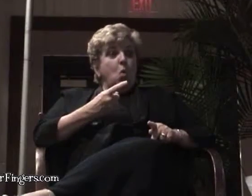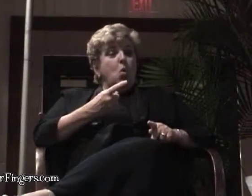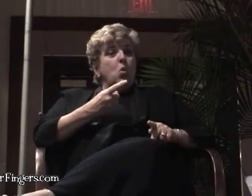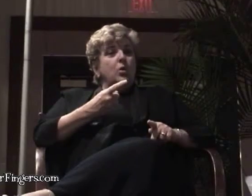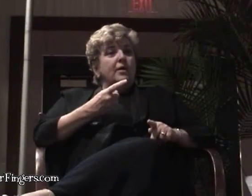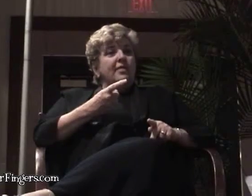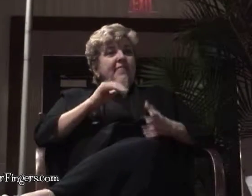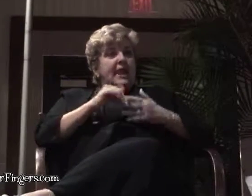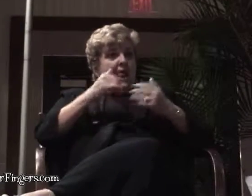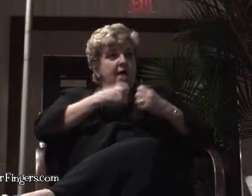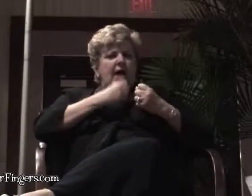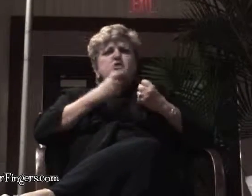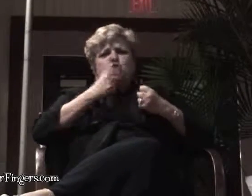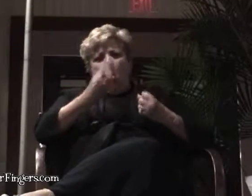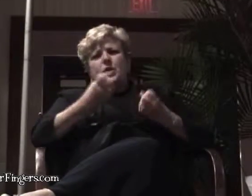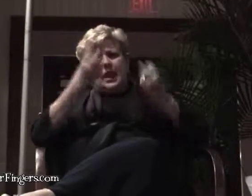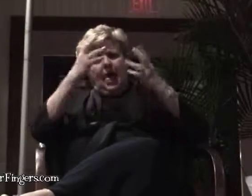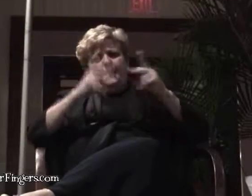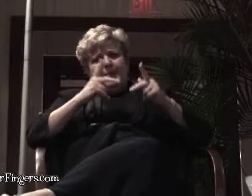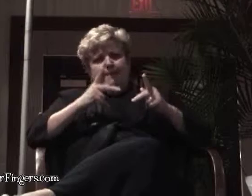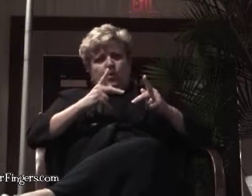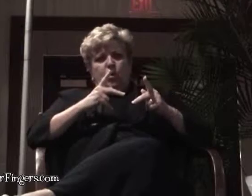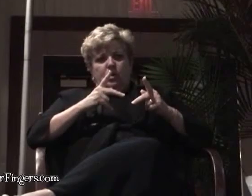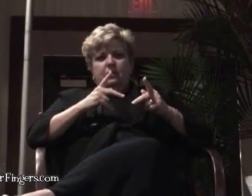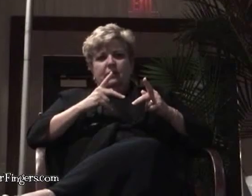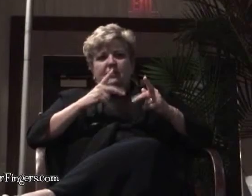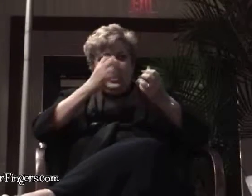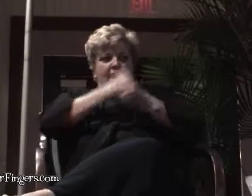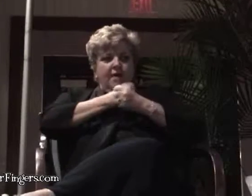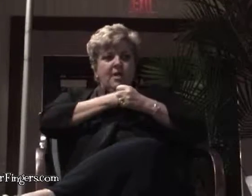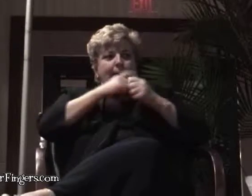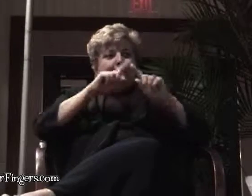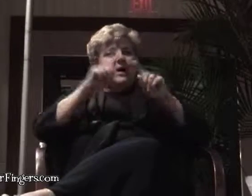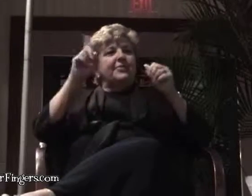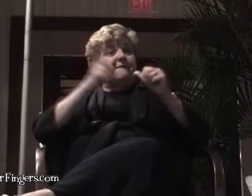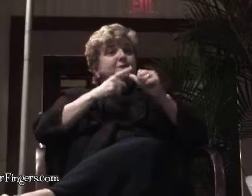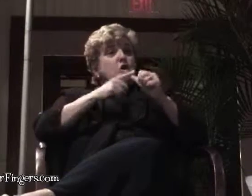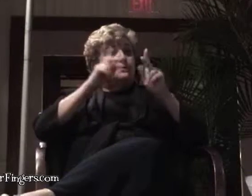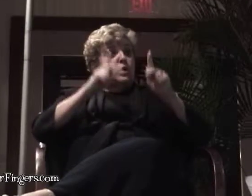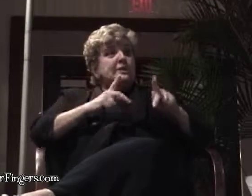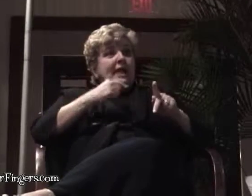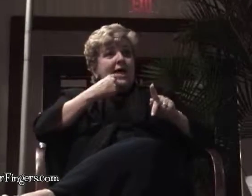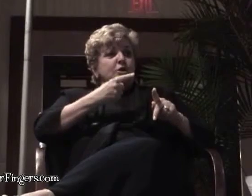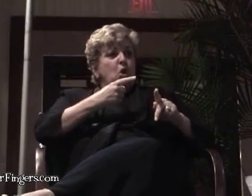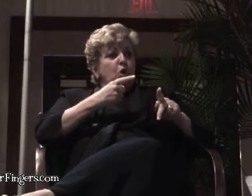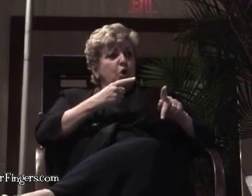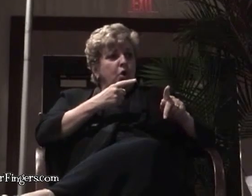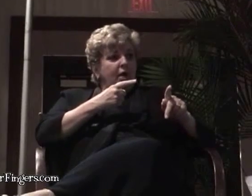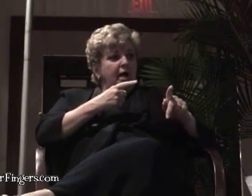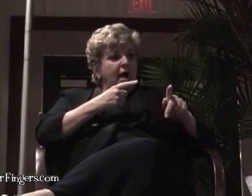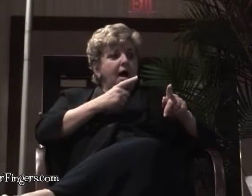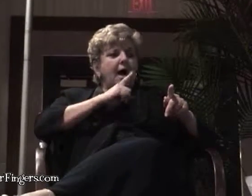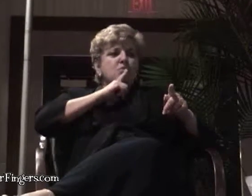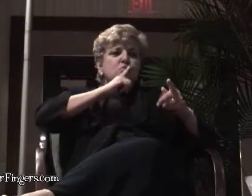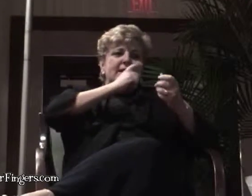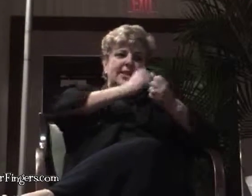with was a kid named Rick. I was about 7 months sober, and he said, "Would you be my sponsor?" And I said, "Oh, no, I don't have enough